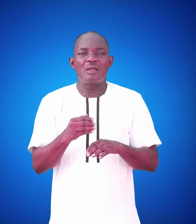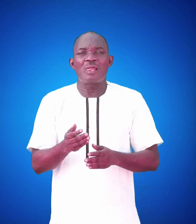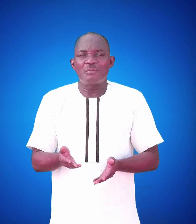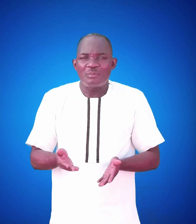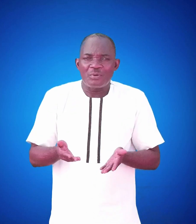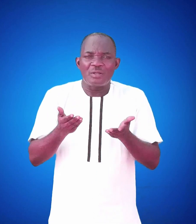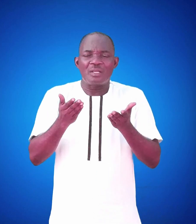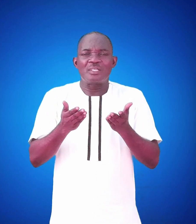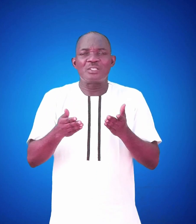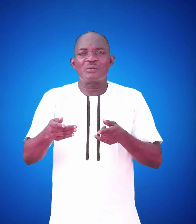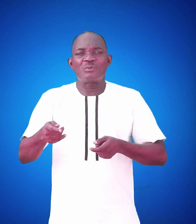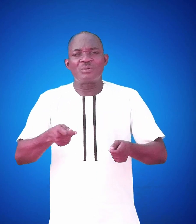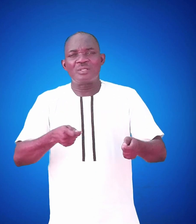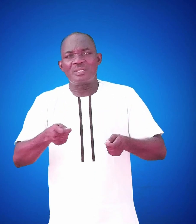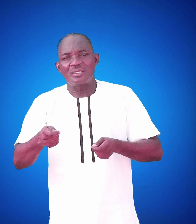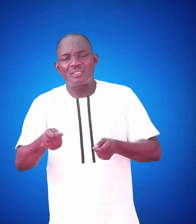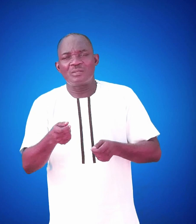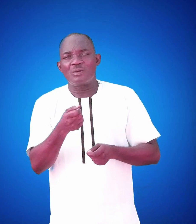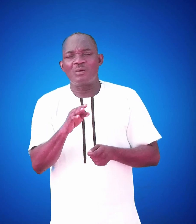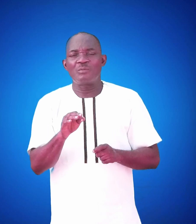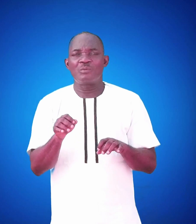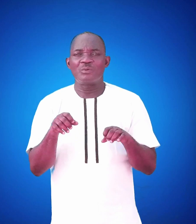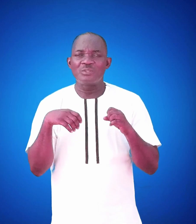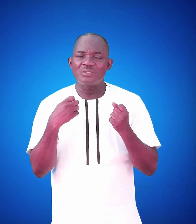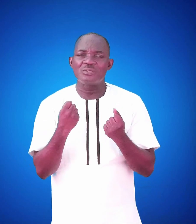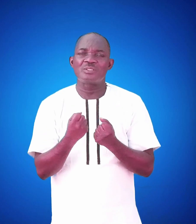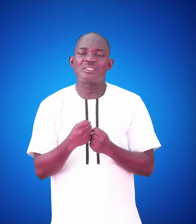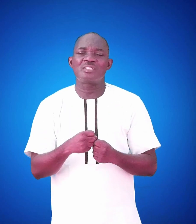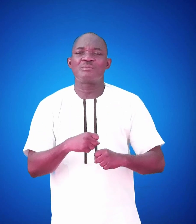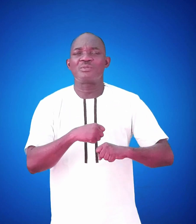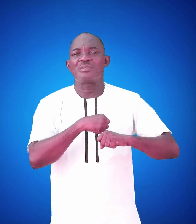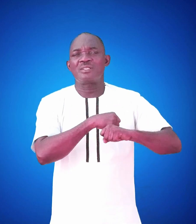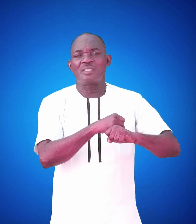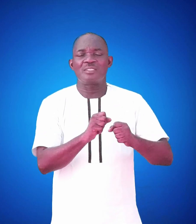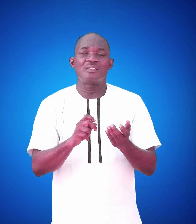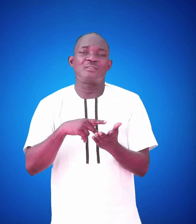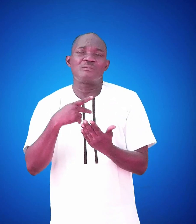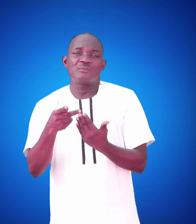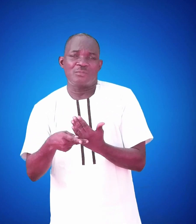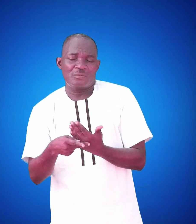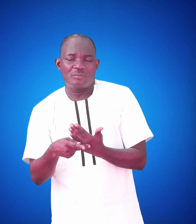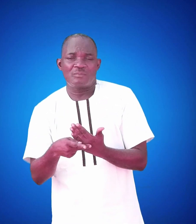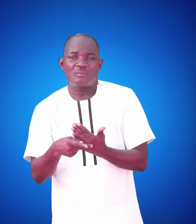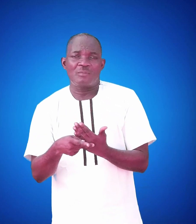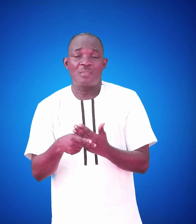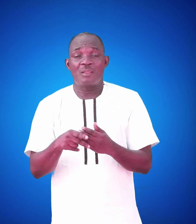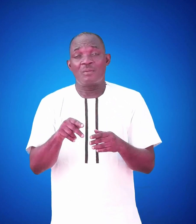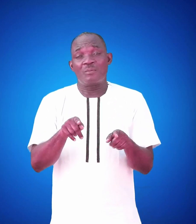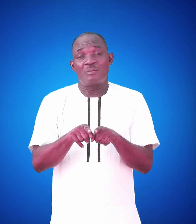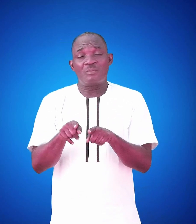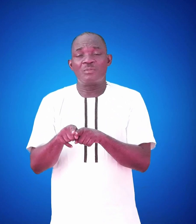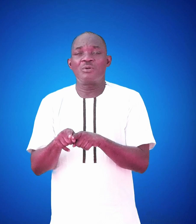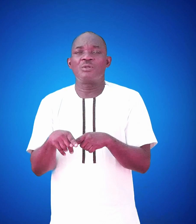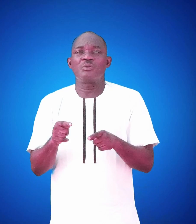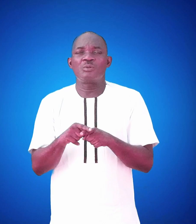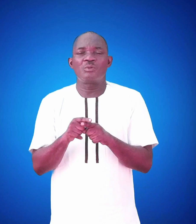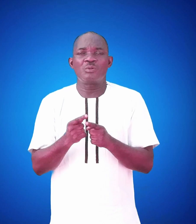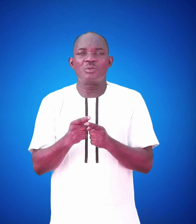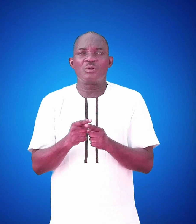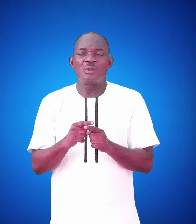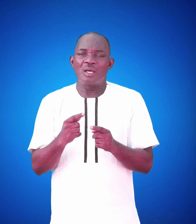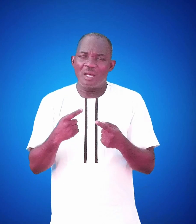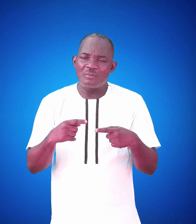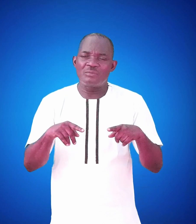enhance coordination of social protection programs, and to